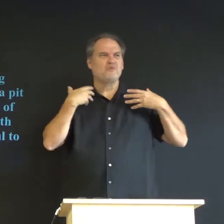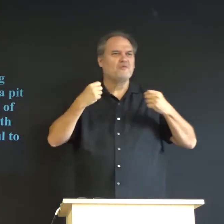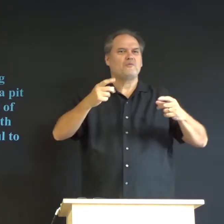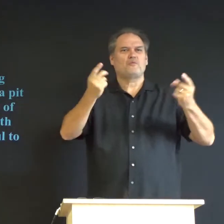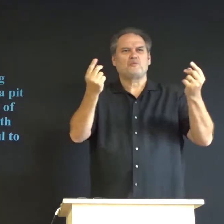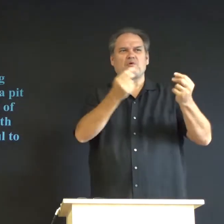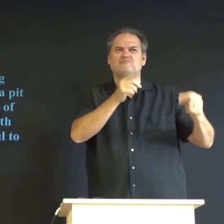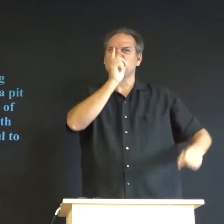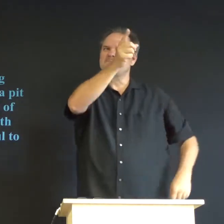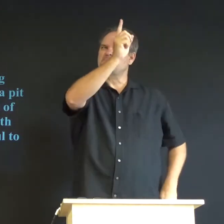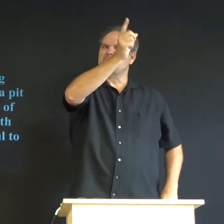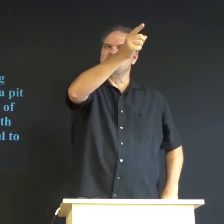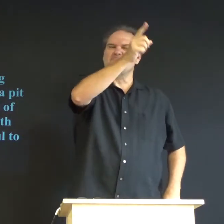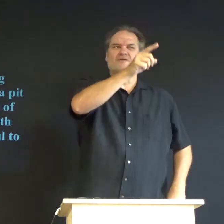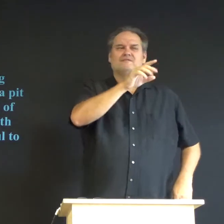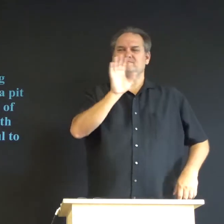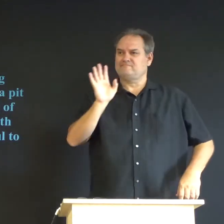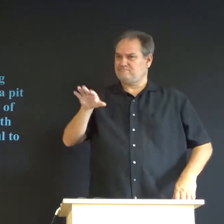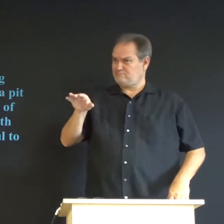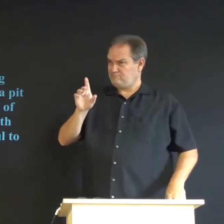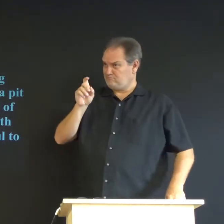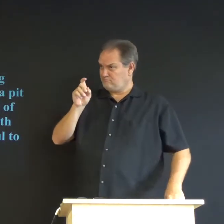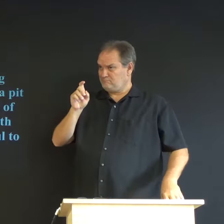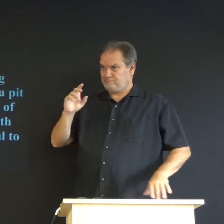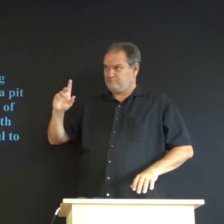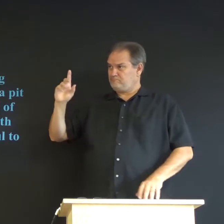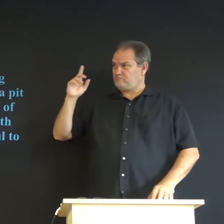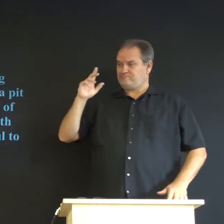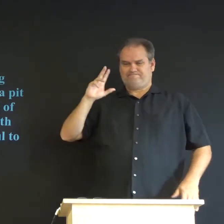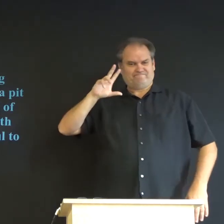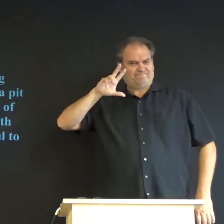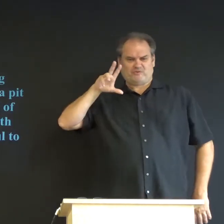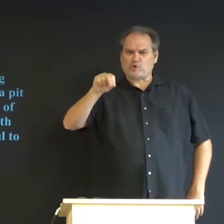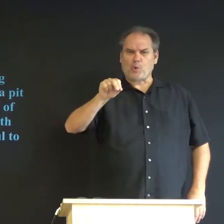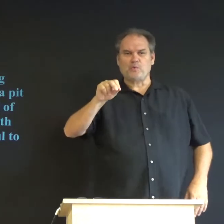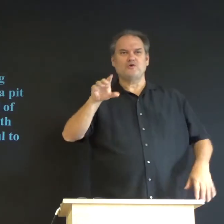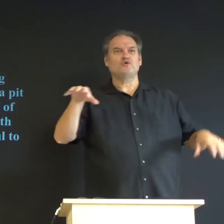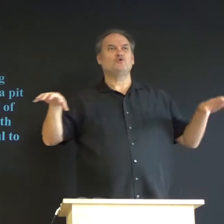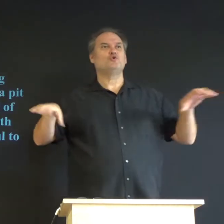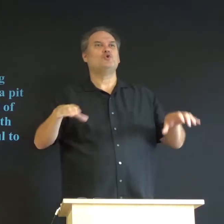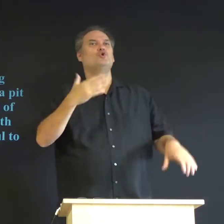On the Sabbath day, it's wrong for you to do things.